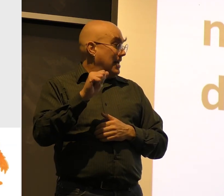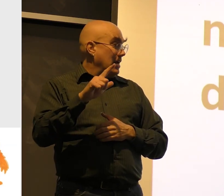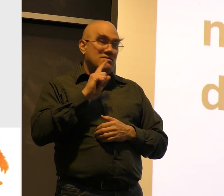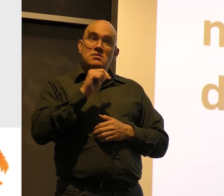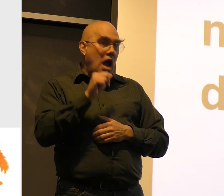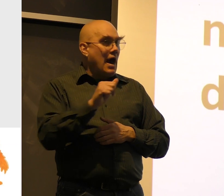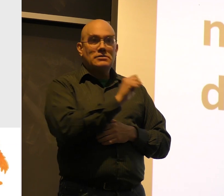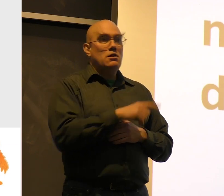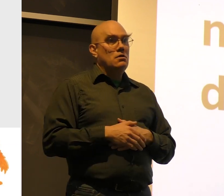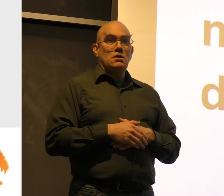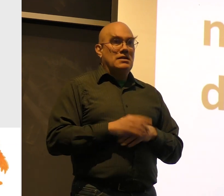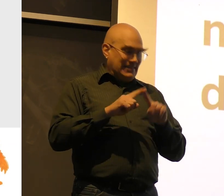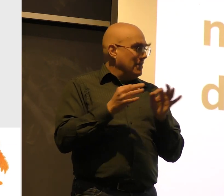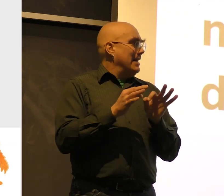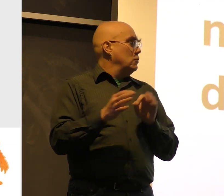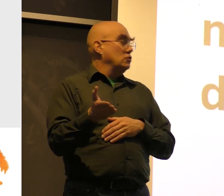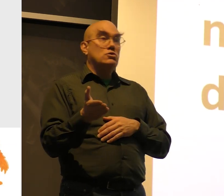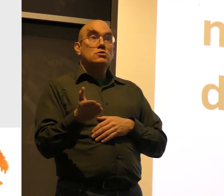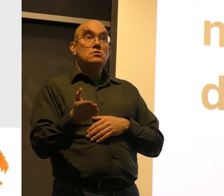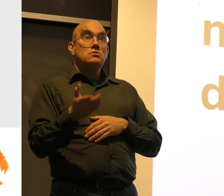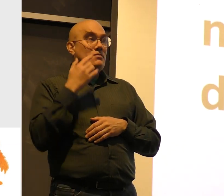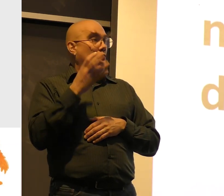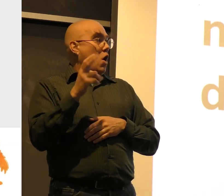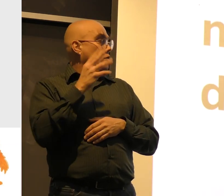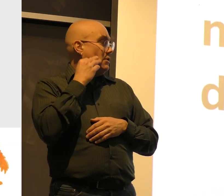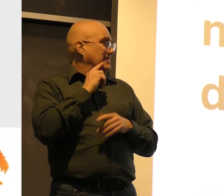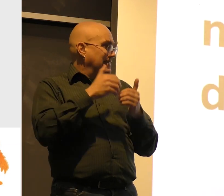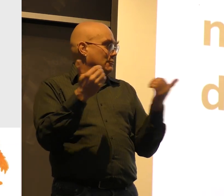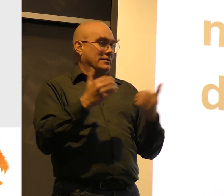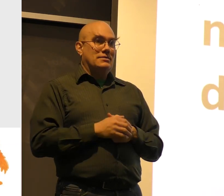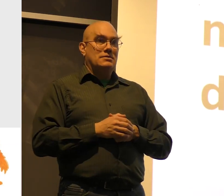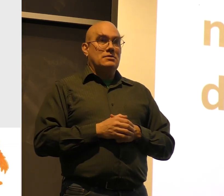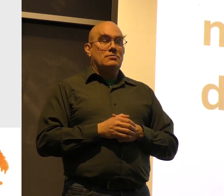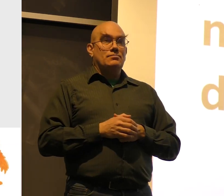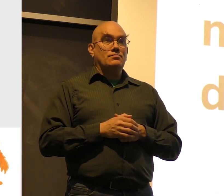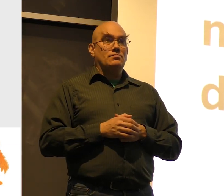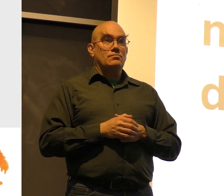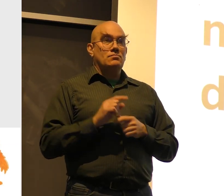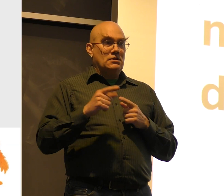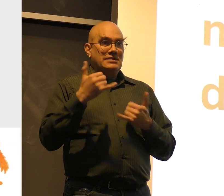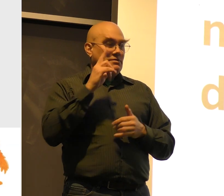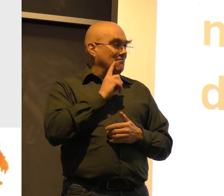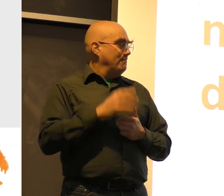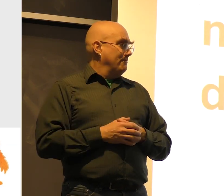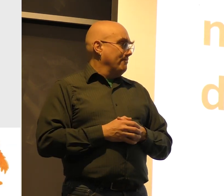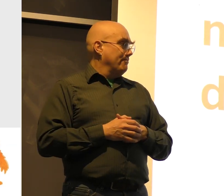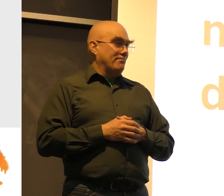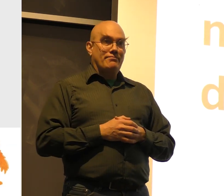sign language. That is not ASL, that's a different language, because their experiences have been very different and separate, but they're still